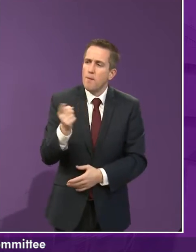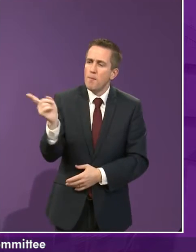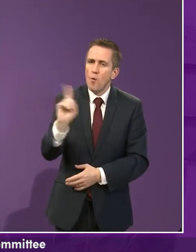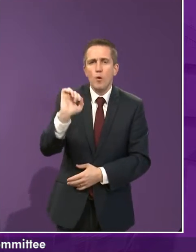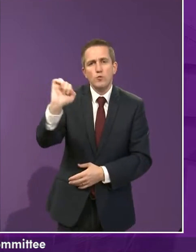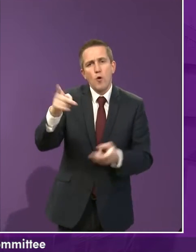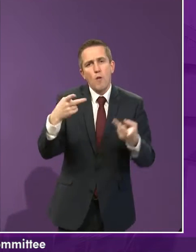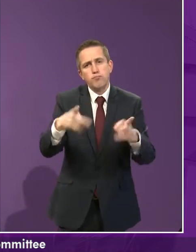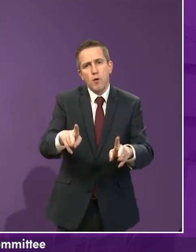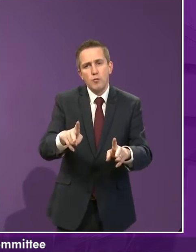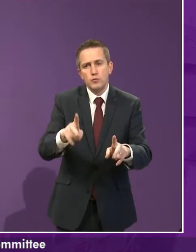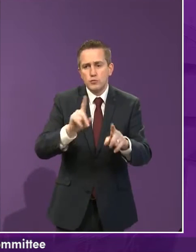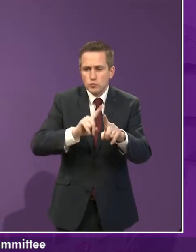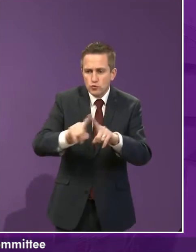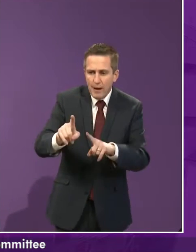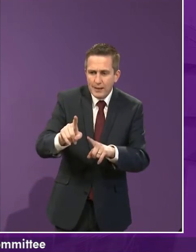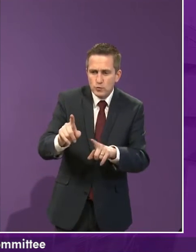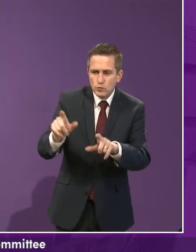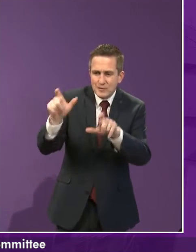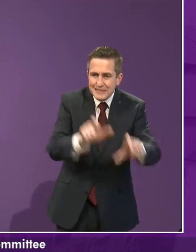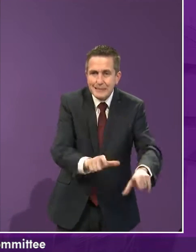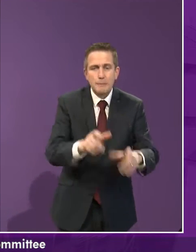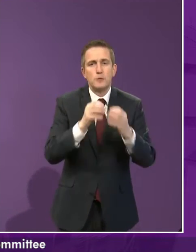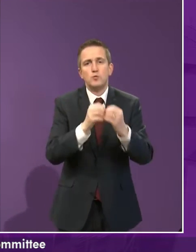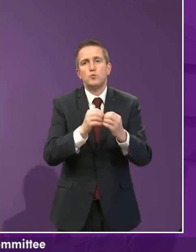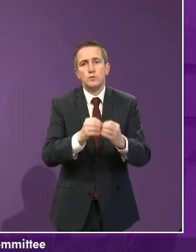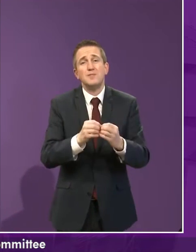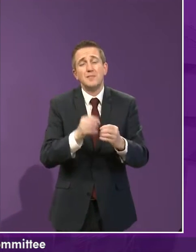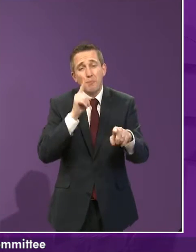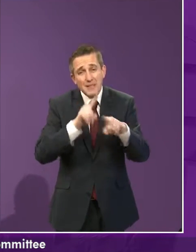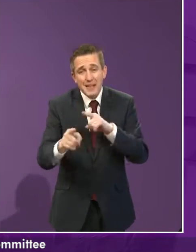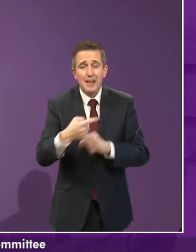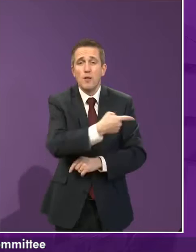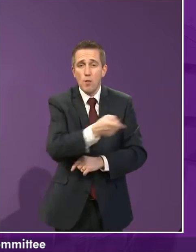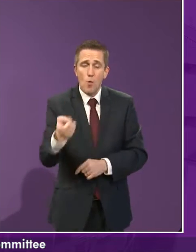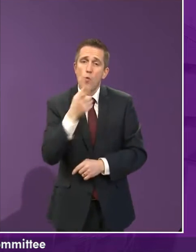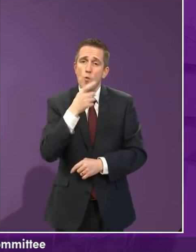make to retain those students, particularly those with more complex needs?